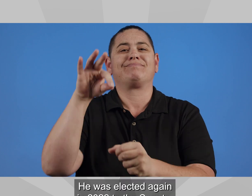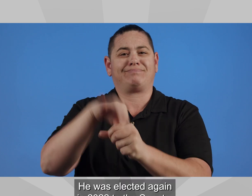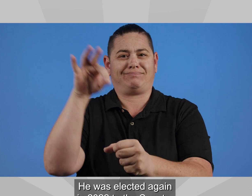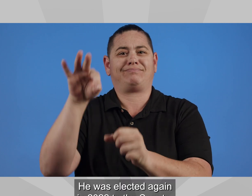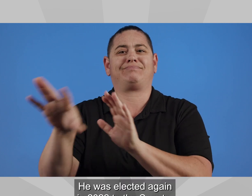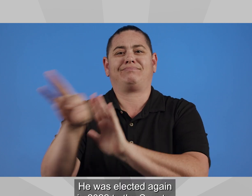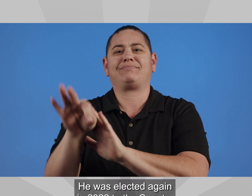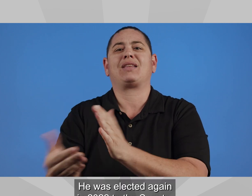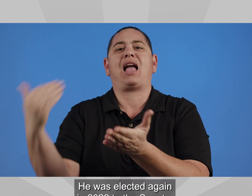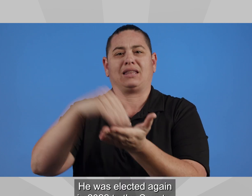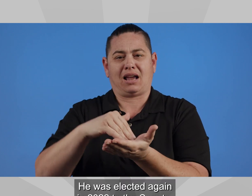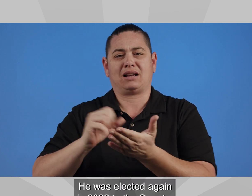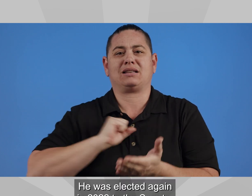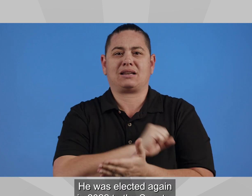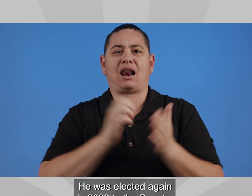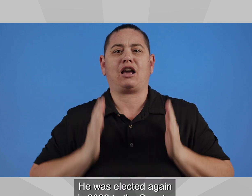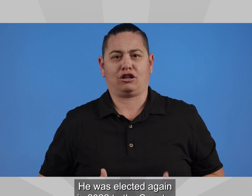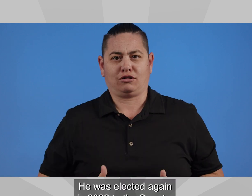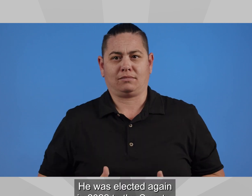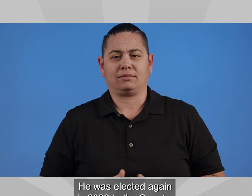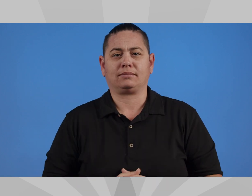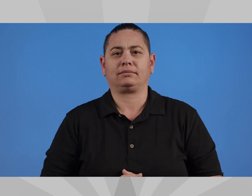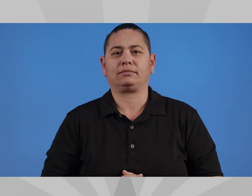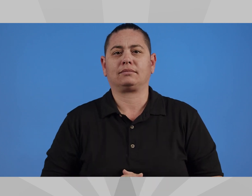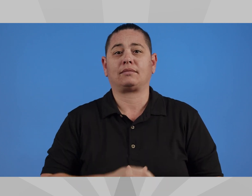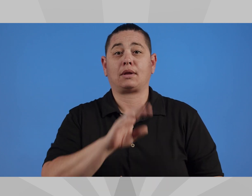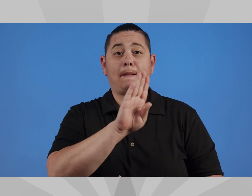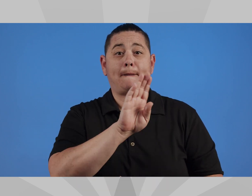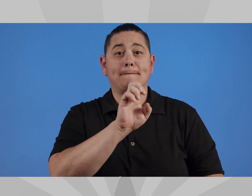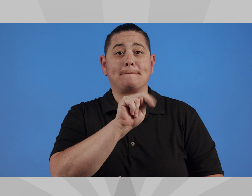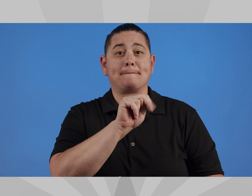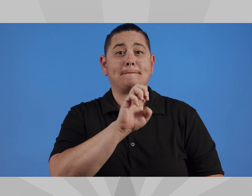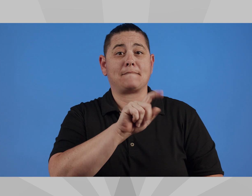He was elected again in 2022 to the Senate.